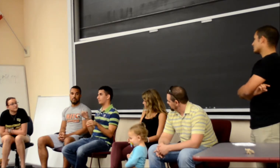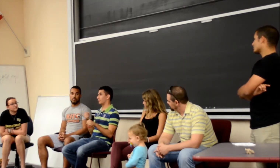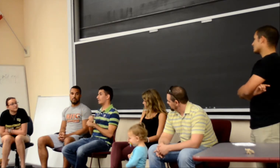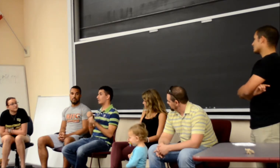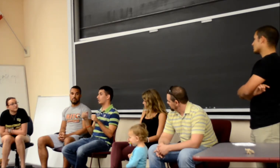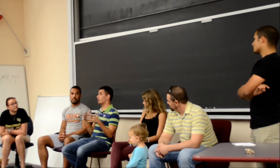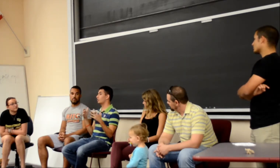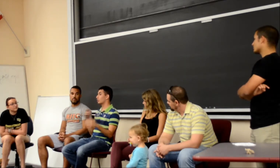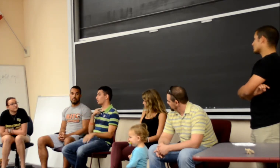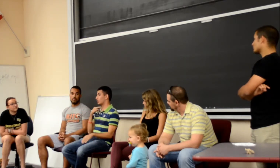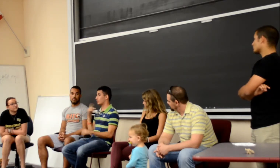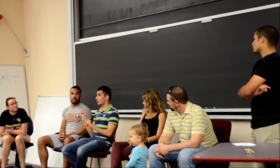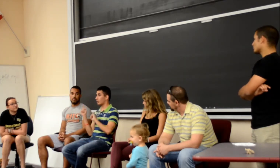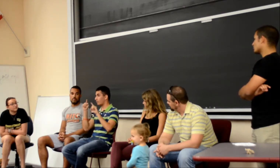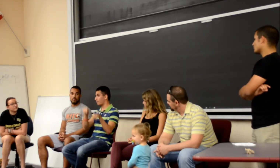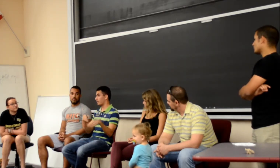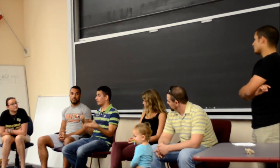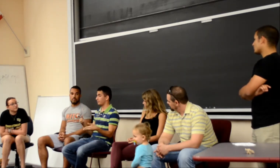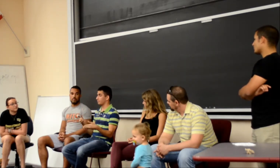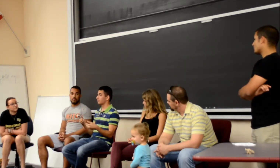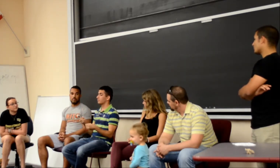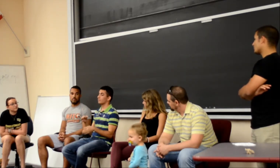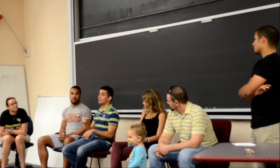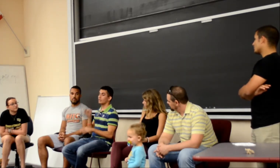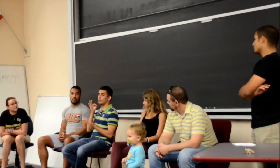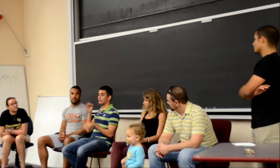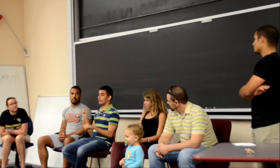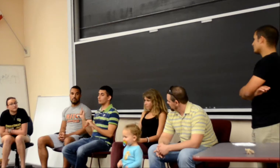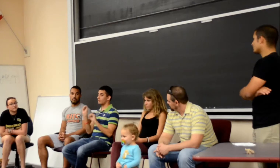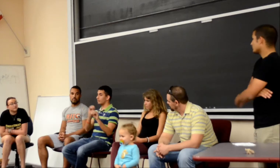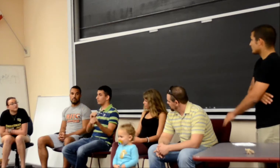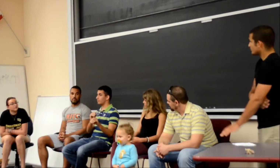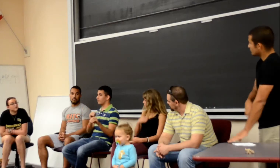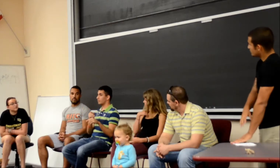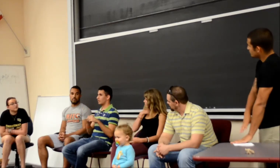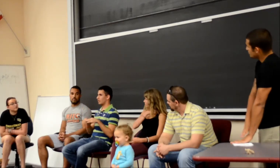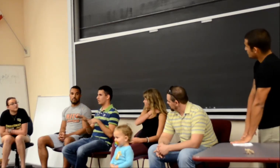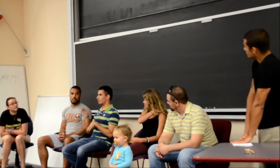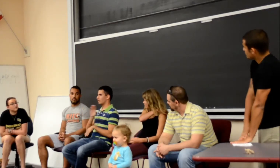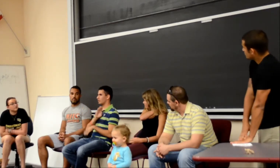decided to make a huge list to come up here. So